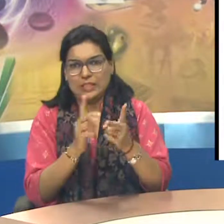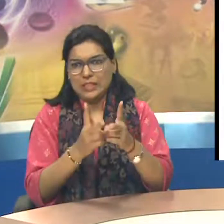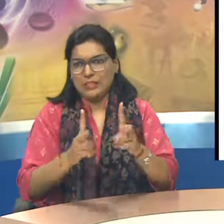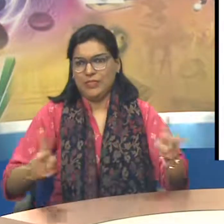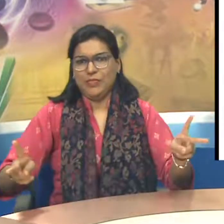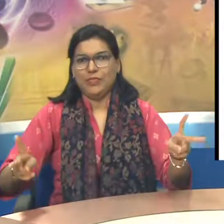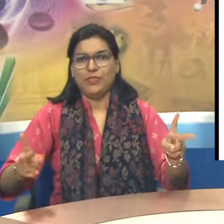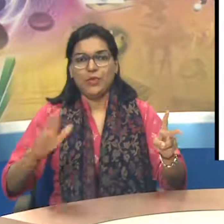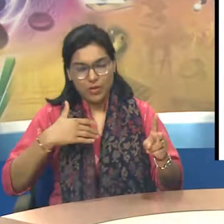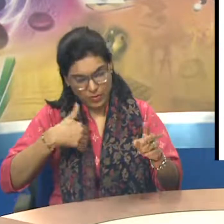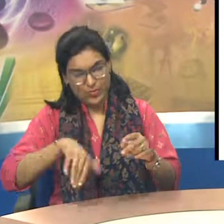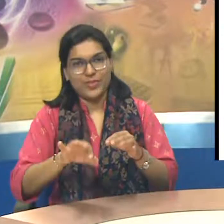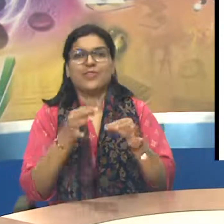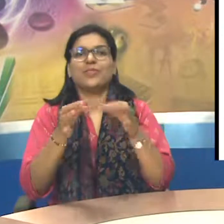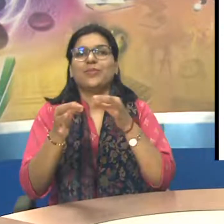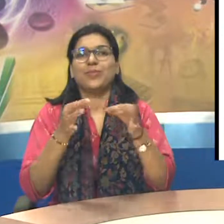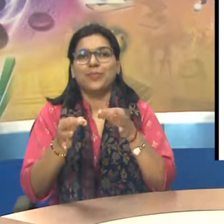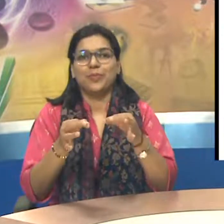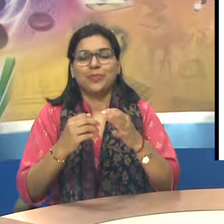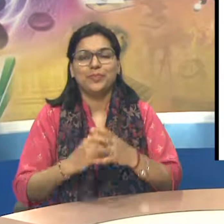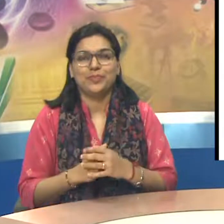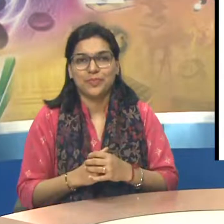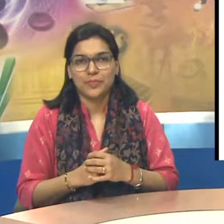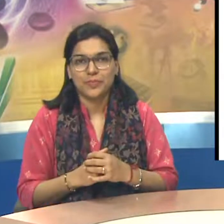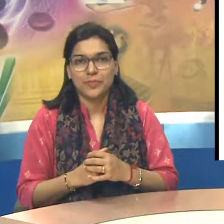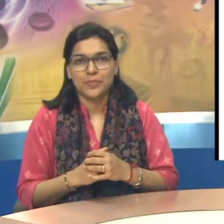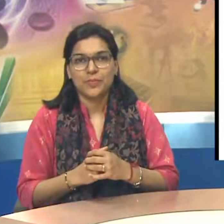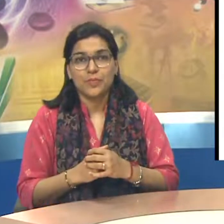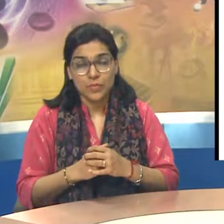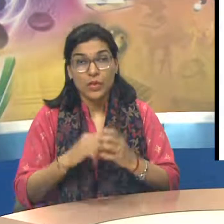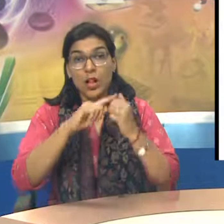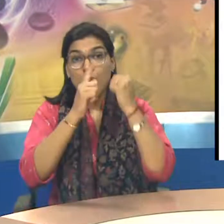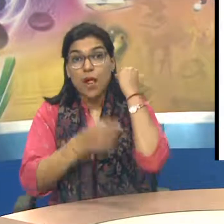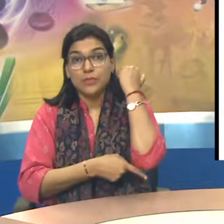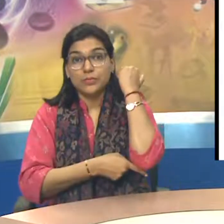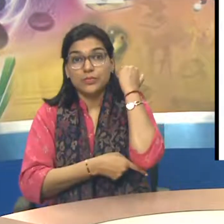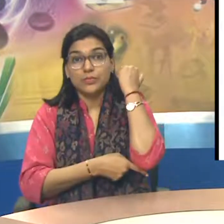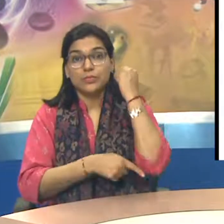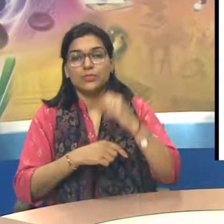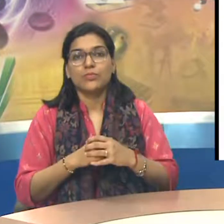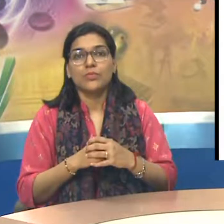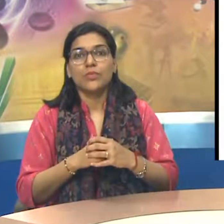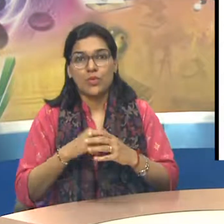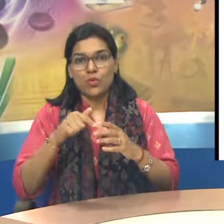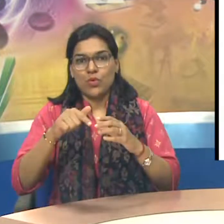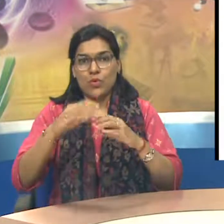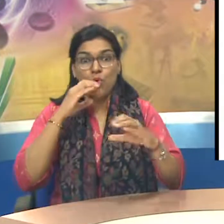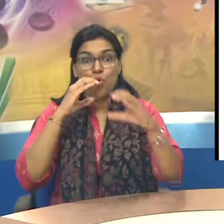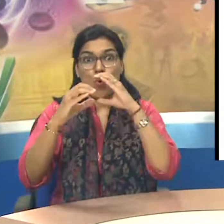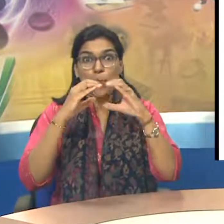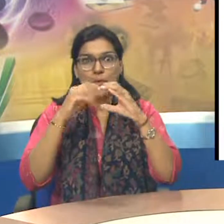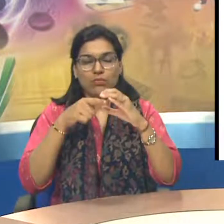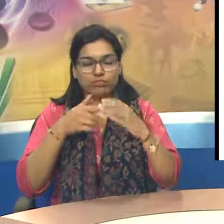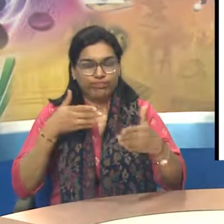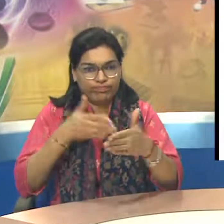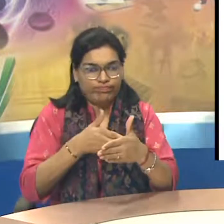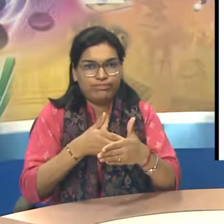Describe different means of communication. And the last is